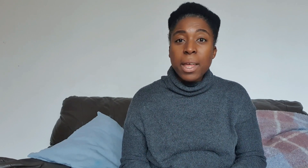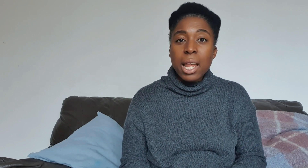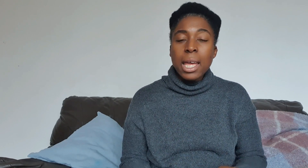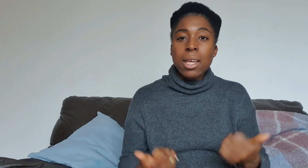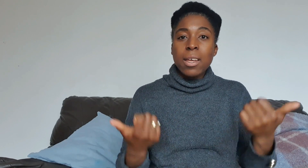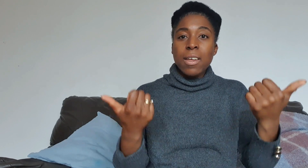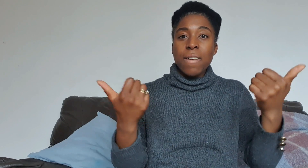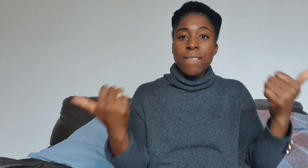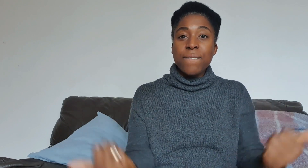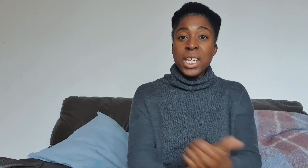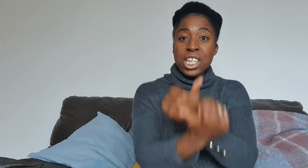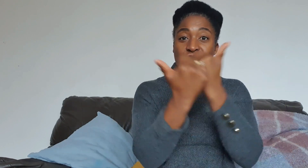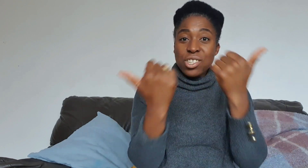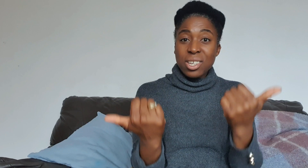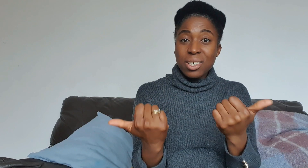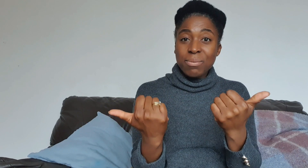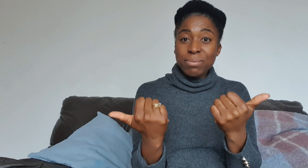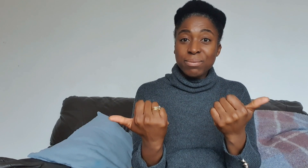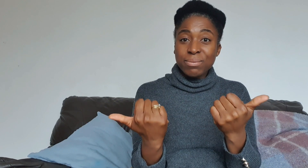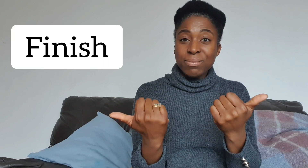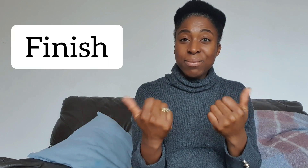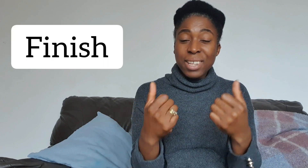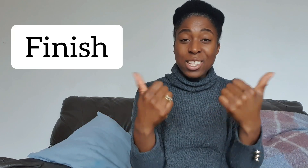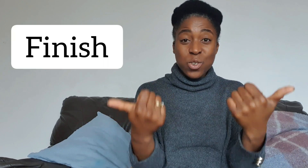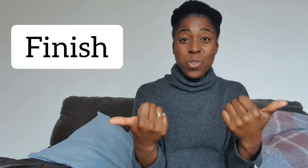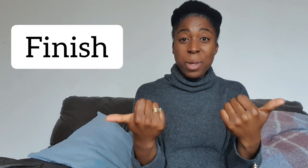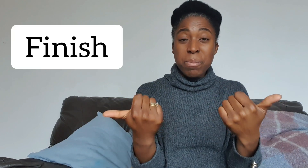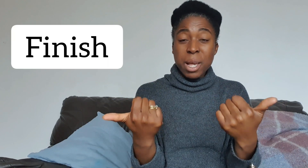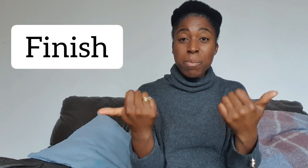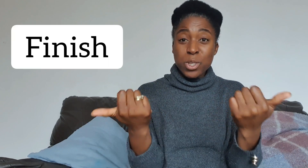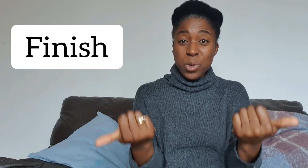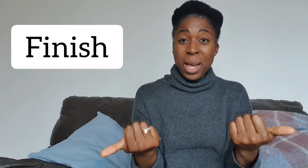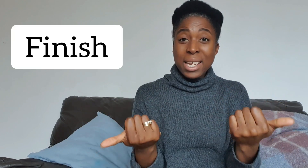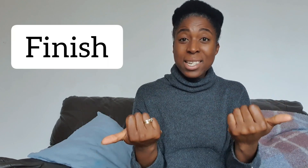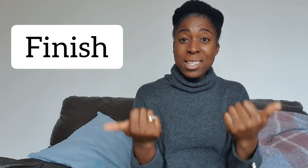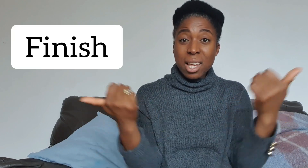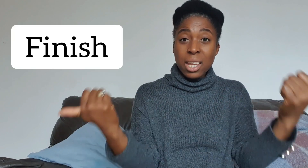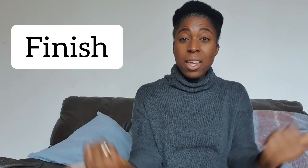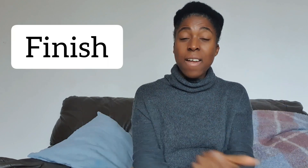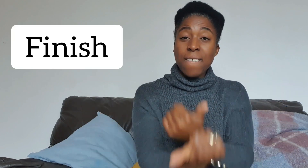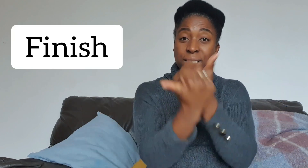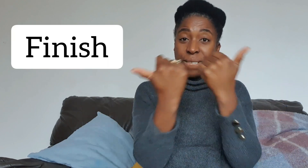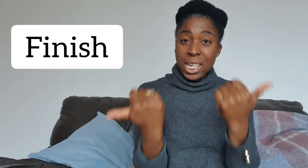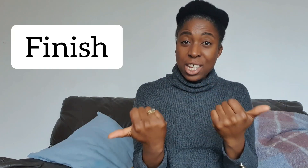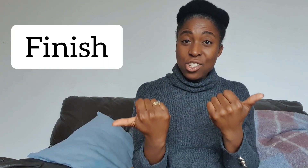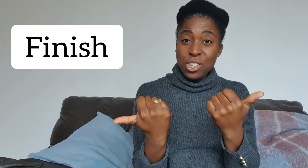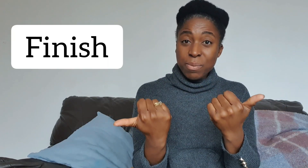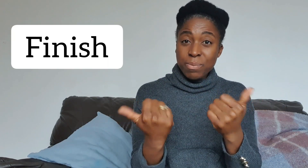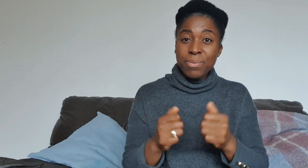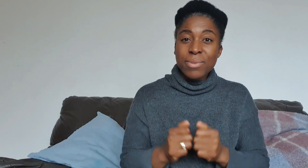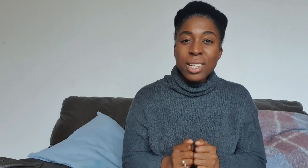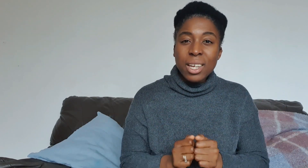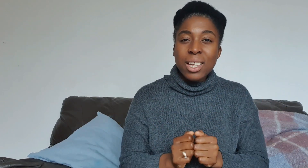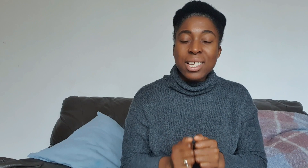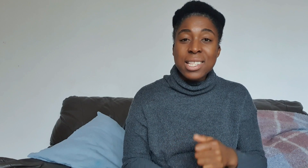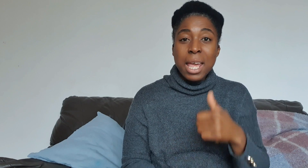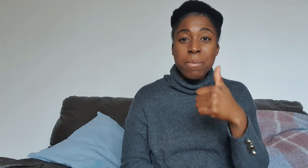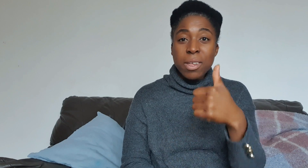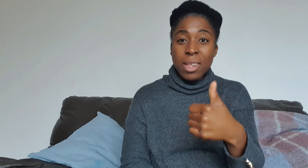like finished. That's 2 thumbs up, a 2-handed sign, finish. The same